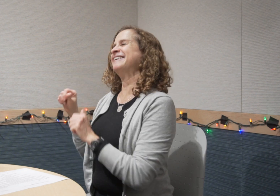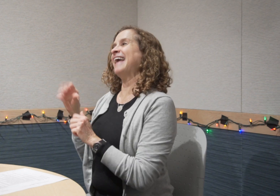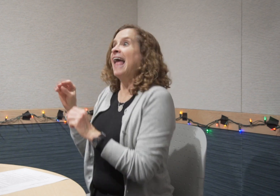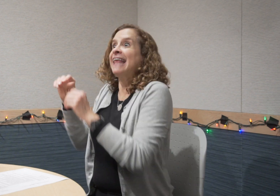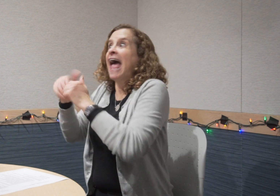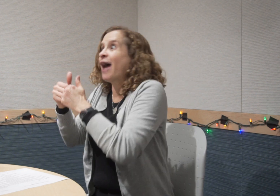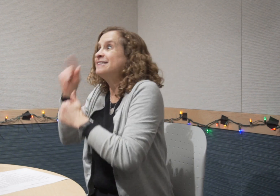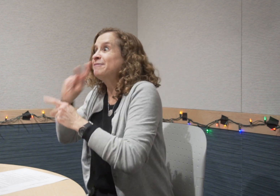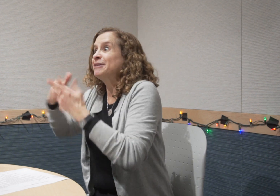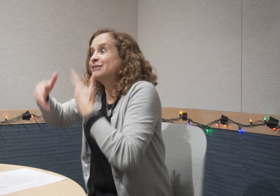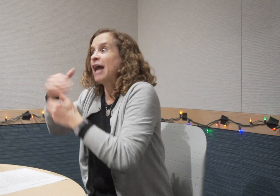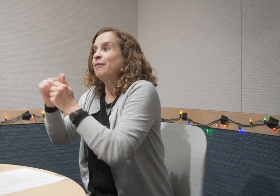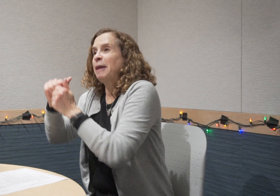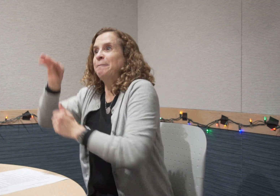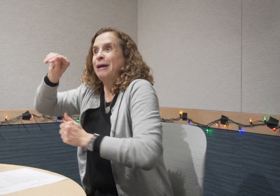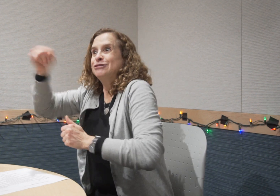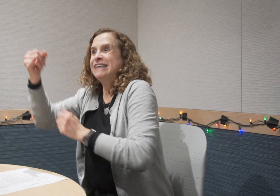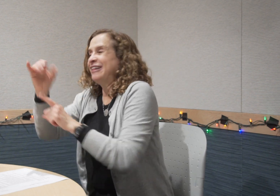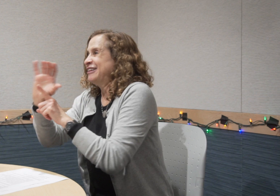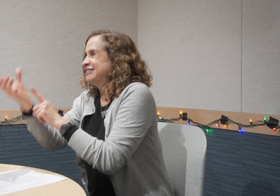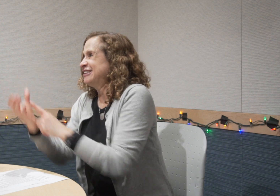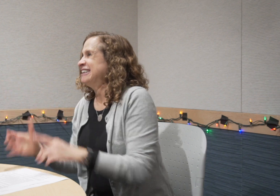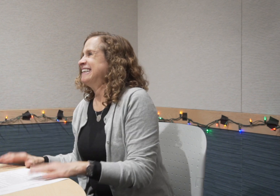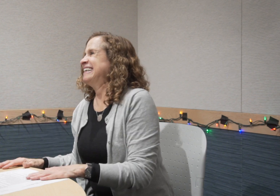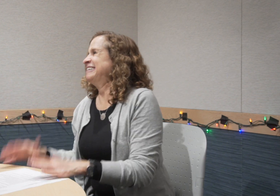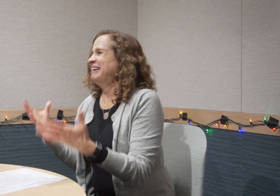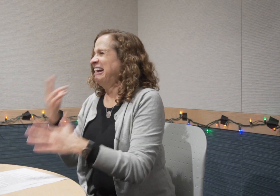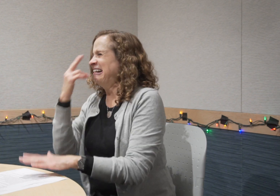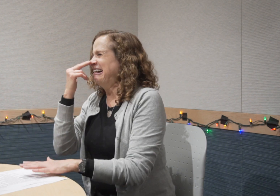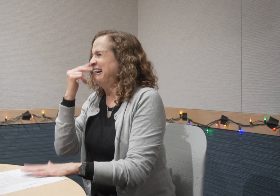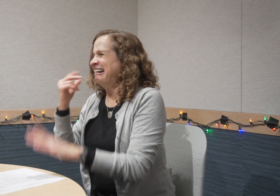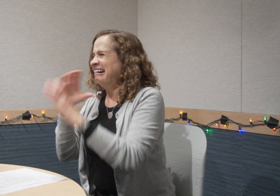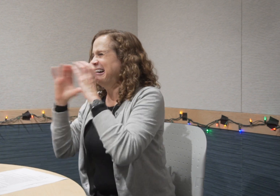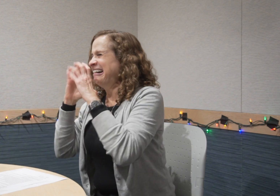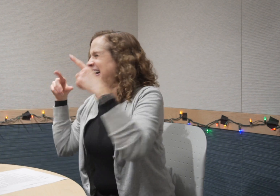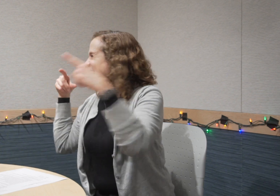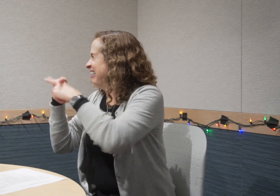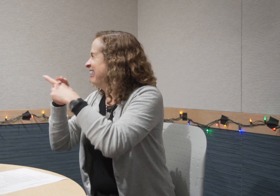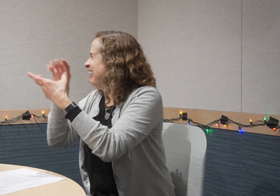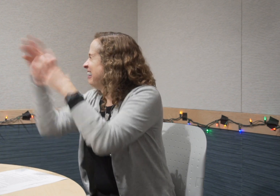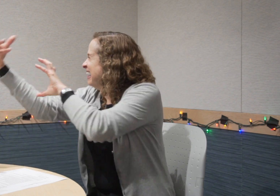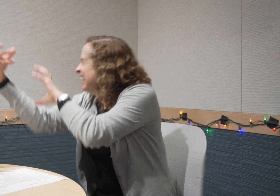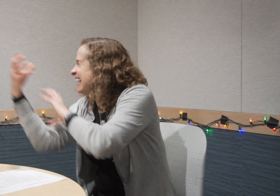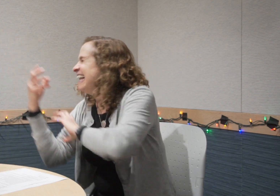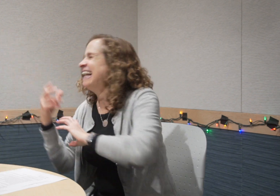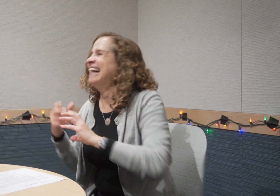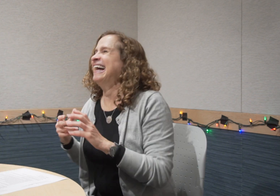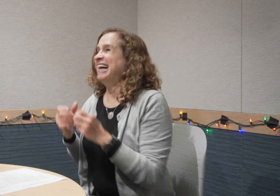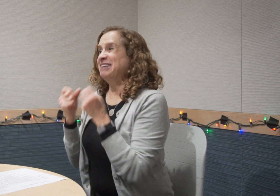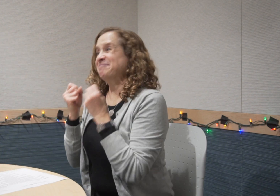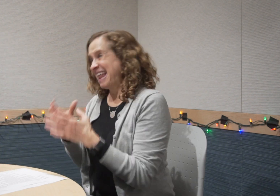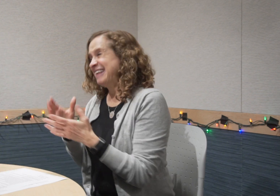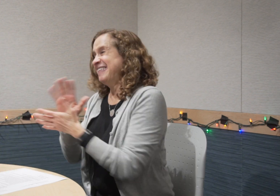deaf community, how we interact with each other, and, you know, how we are a minority culture and within a majority culture, and how sometimes